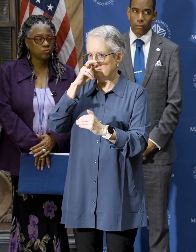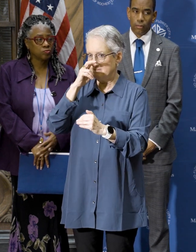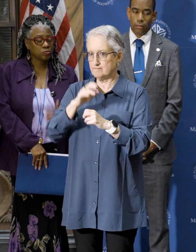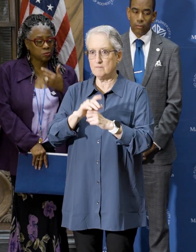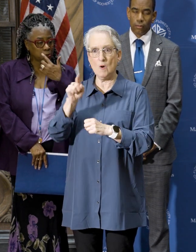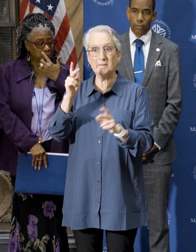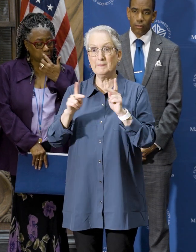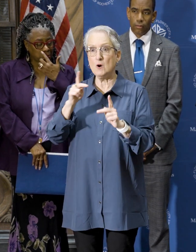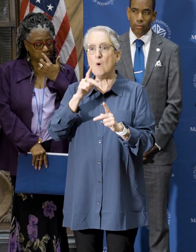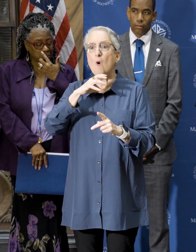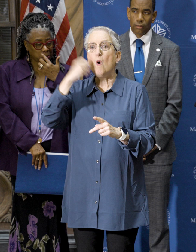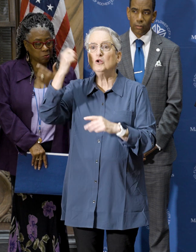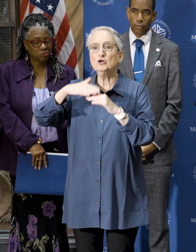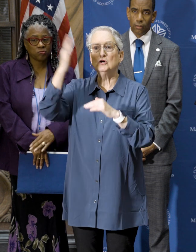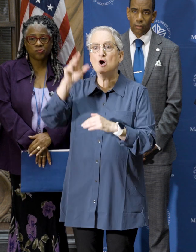only.